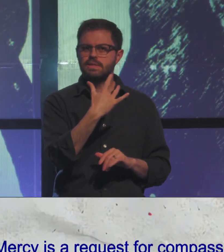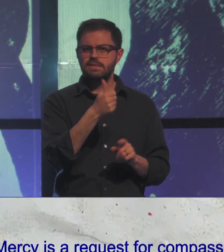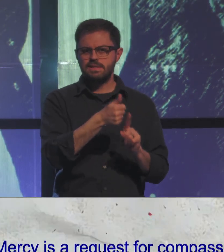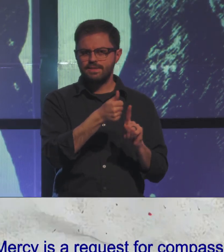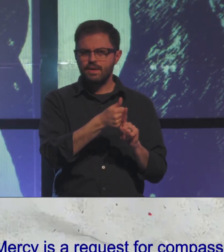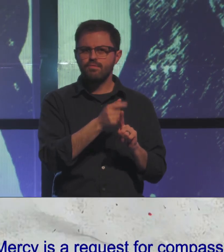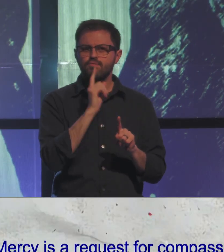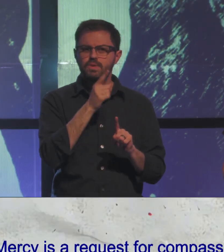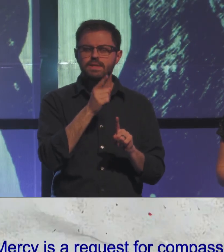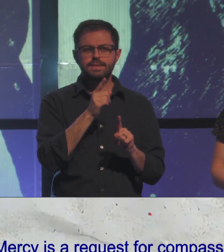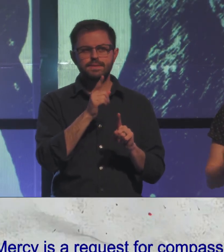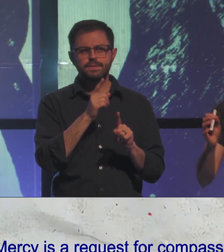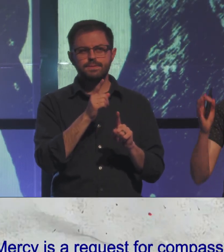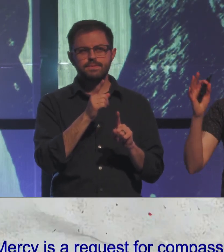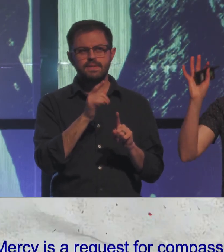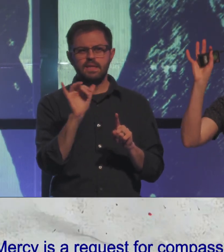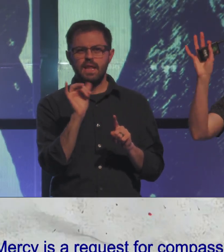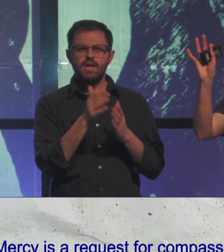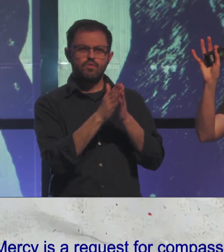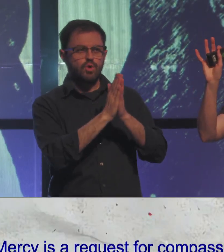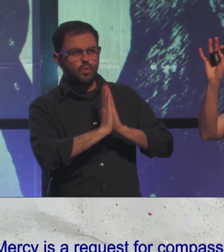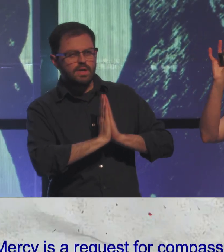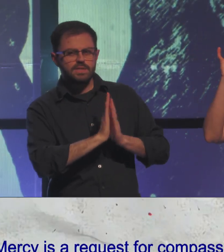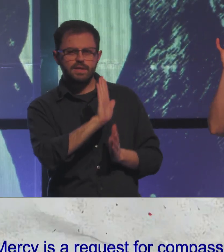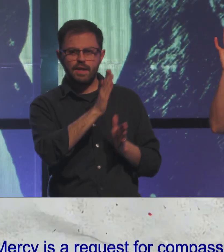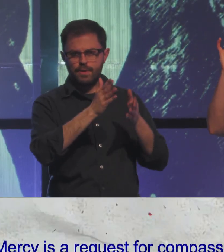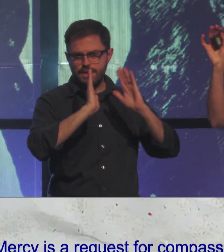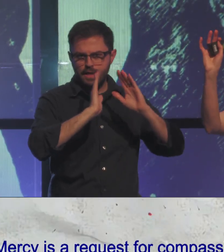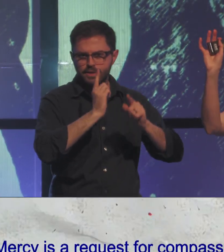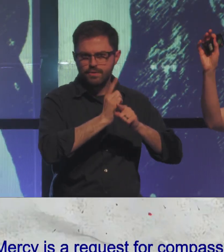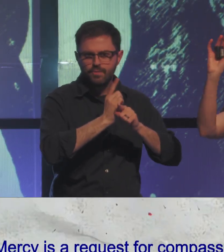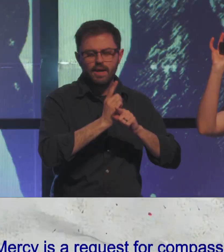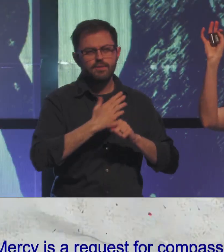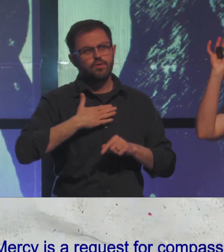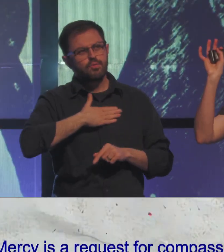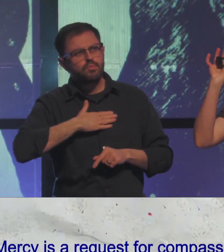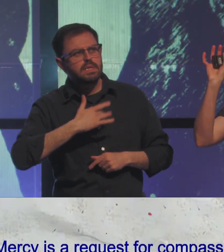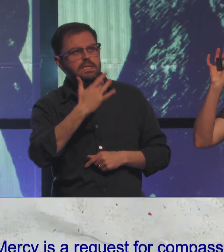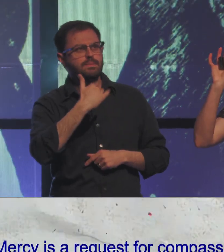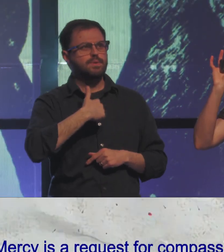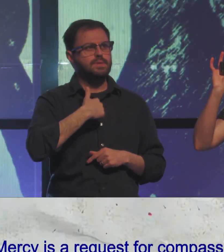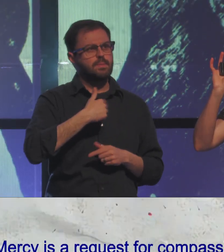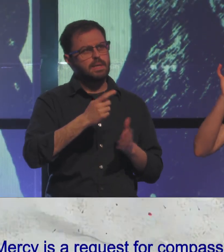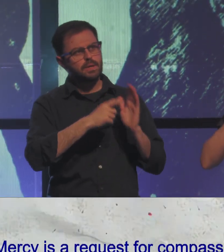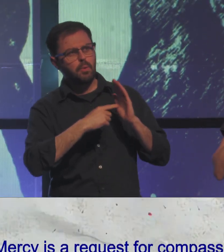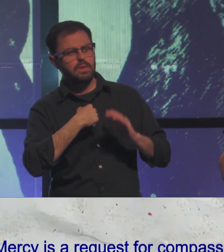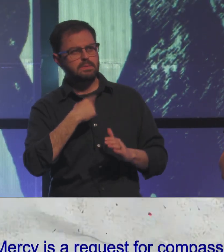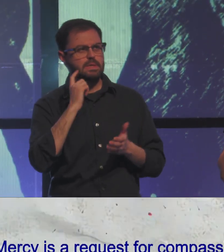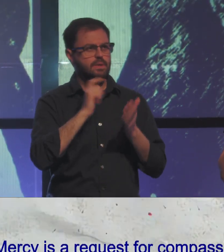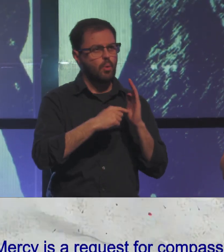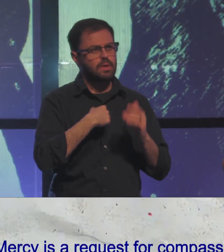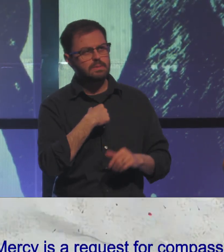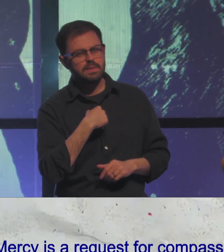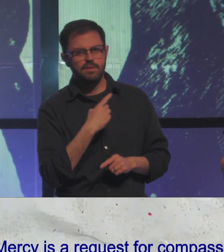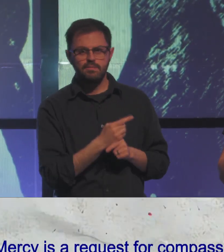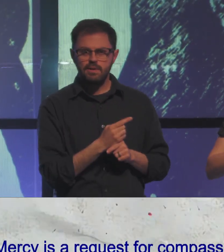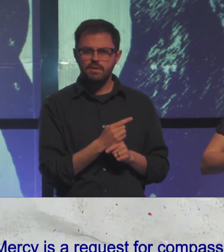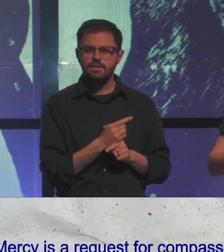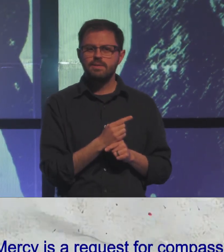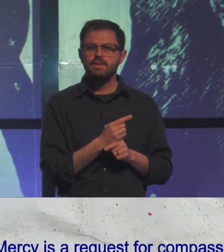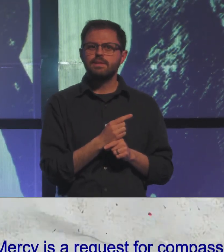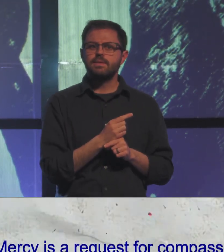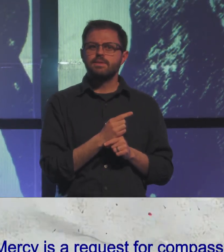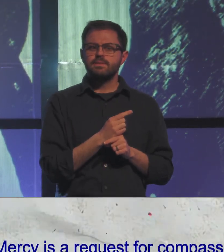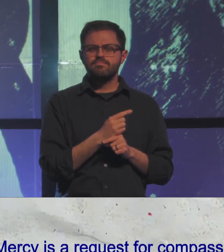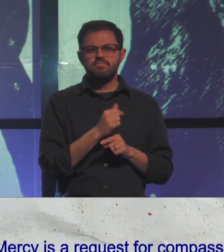compassionate attention. See me, have mercy on me, please have compassion, notice me. It's not from a